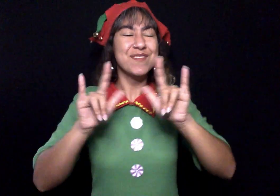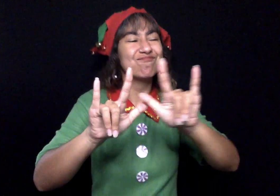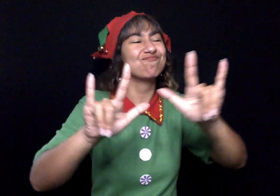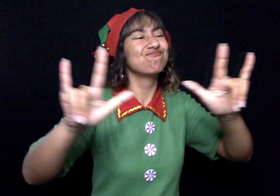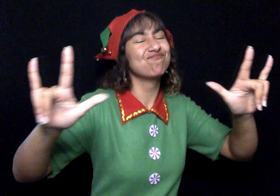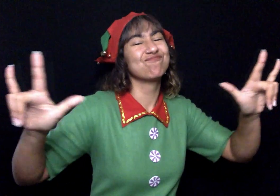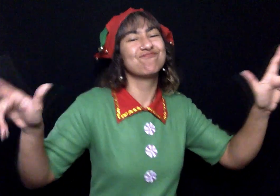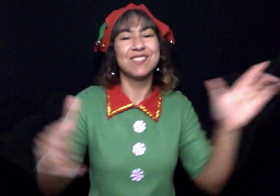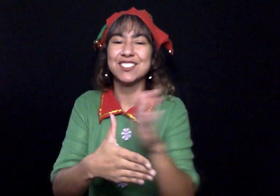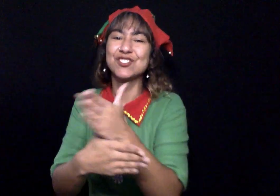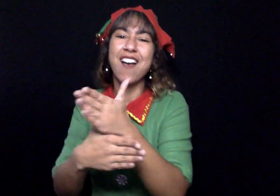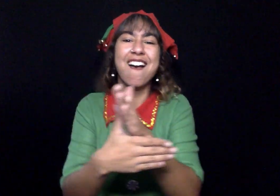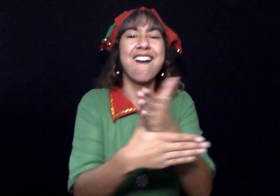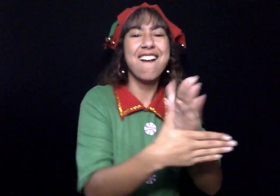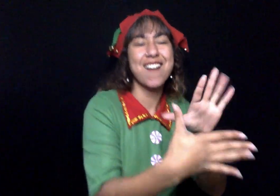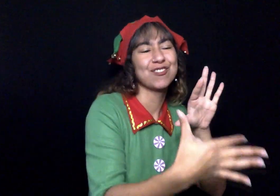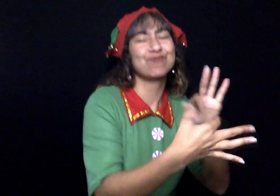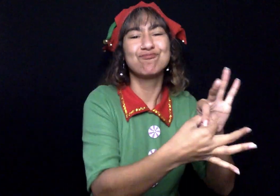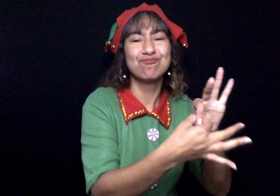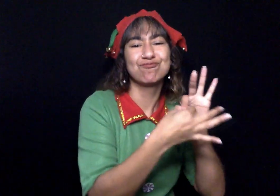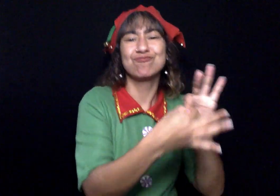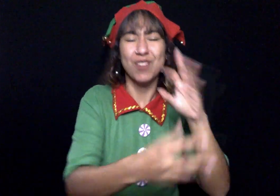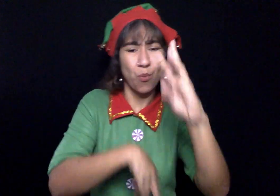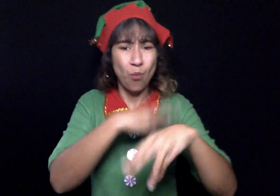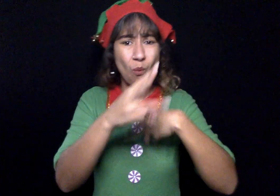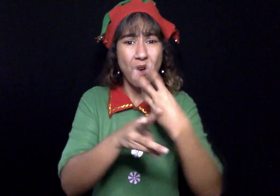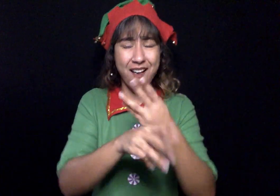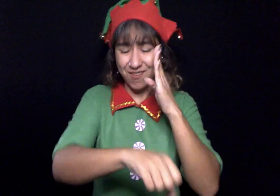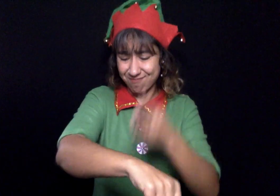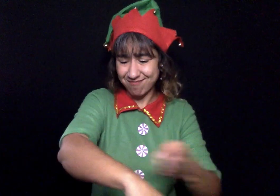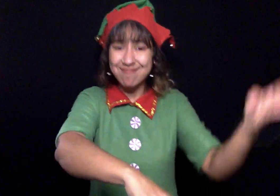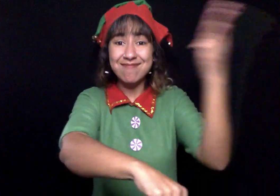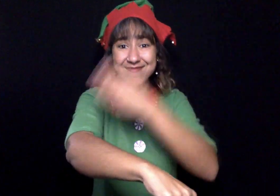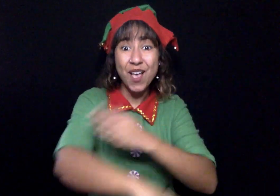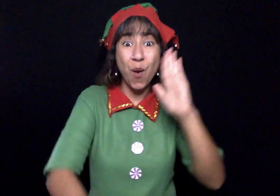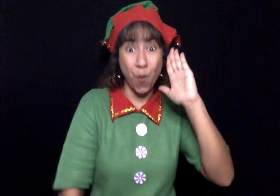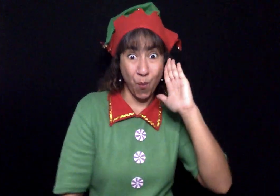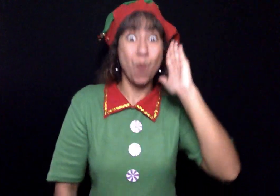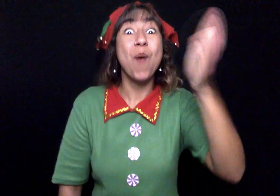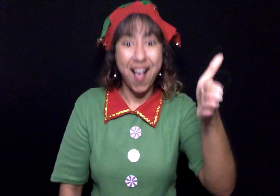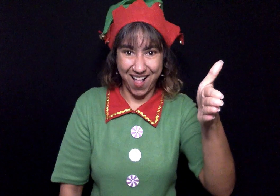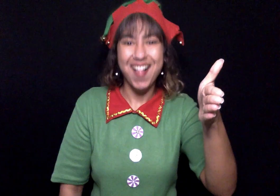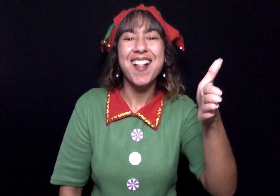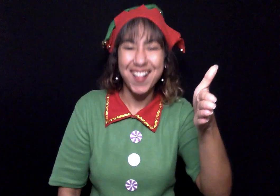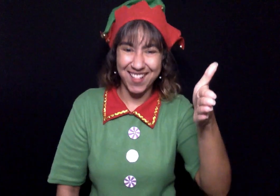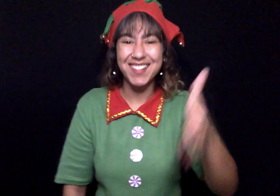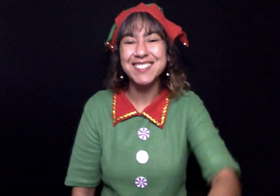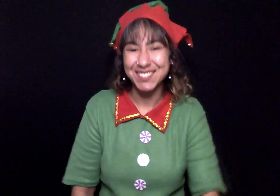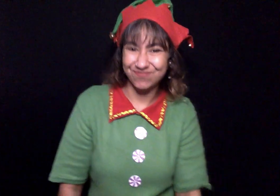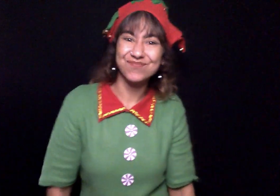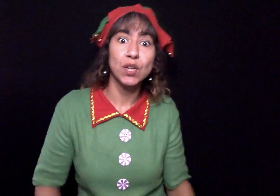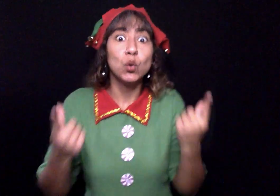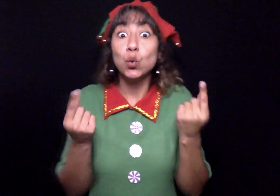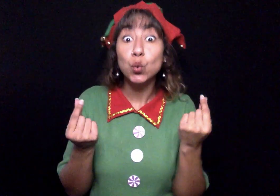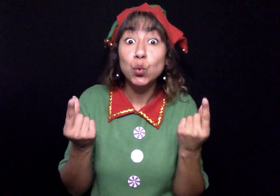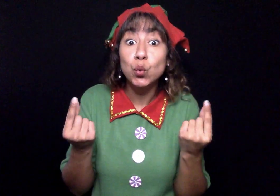harmony It'll keep the world from tearing apart Well, you know where to look, yeah, you gotta put a